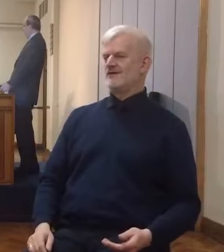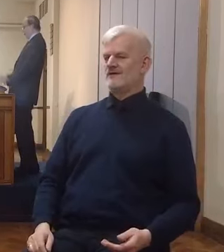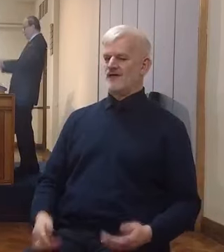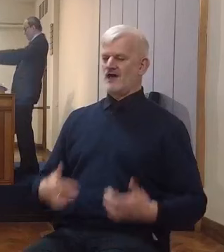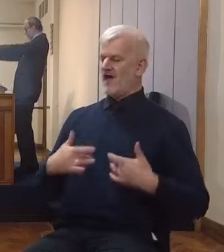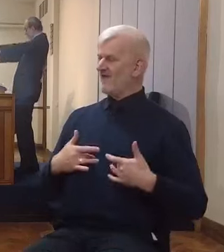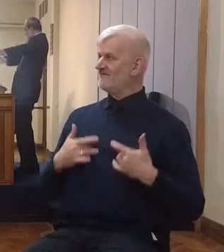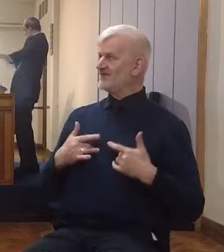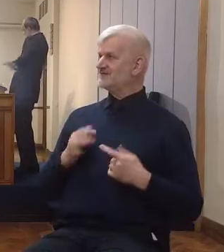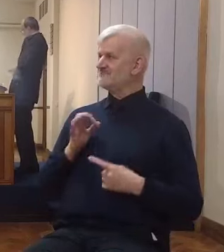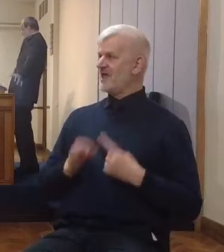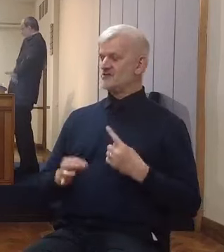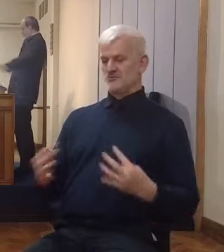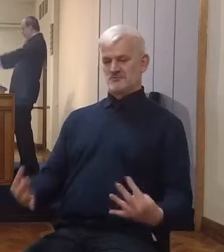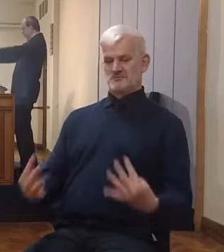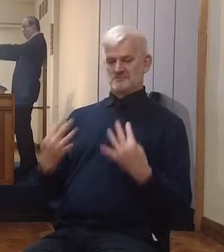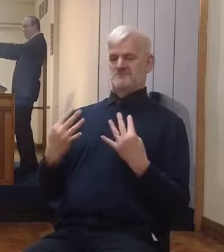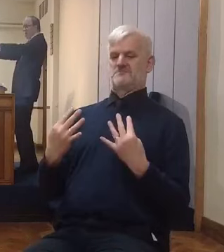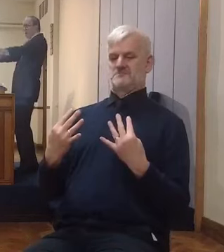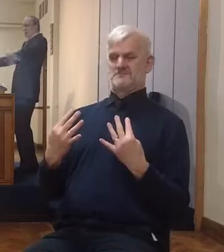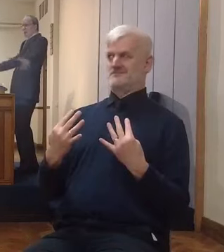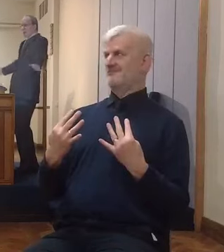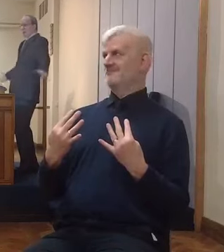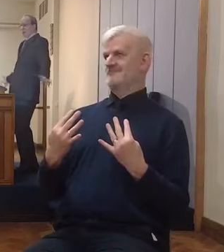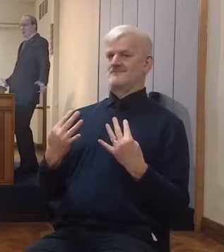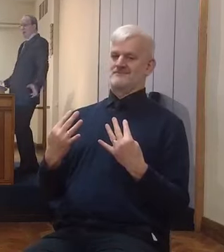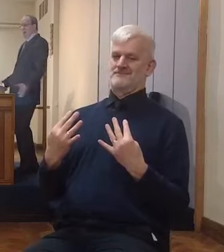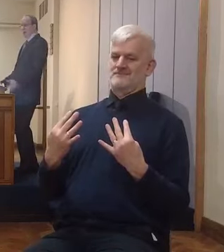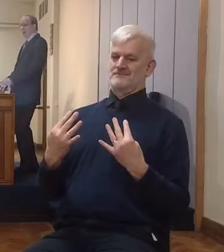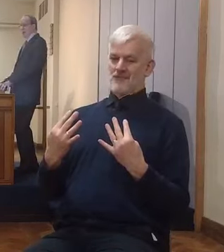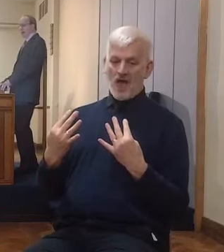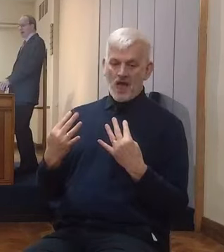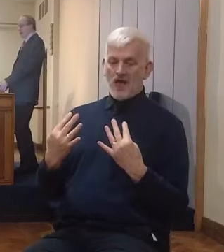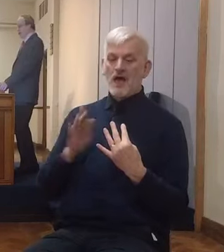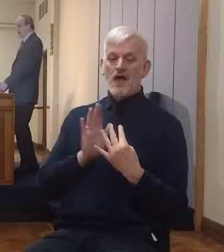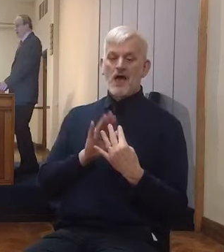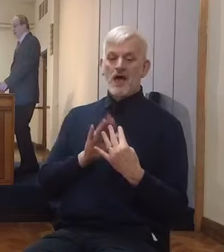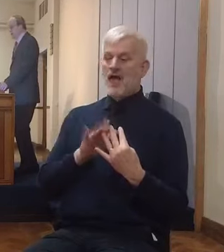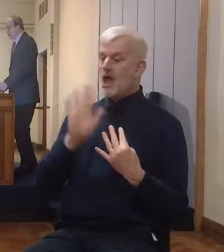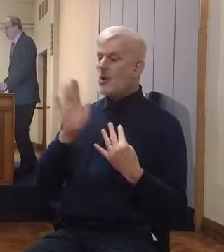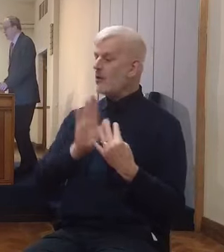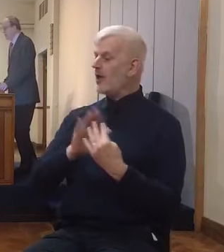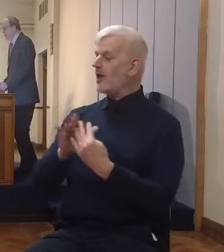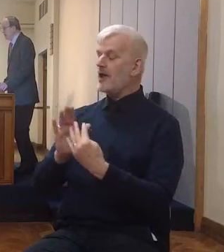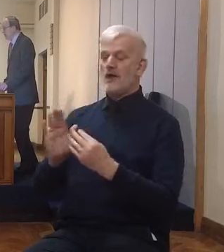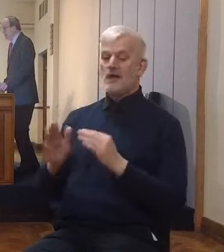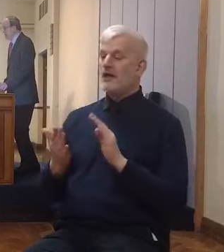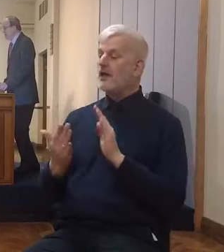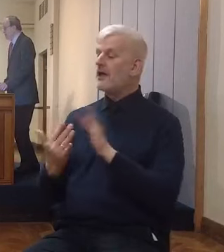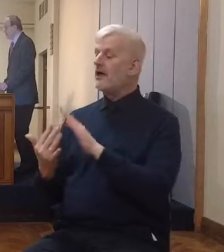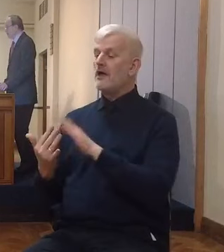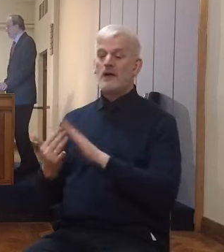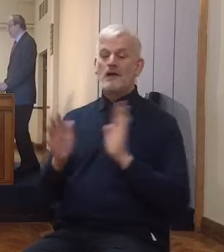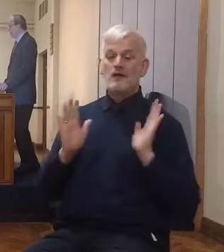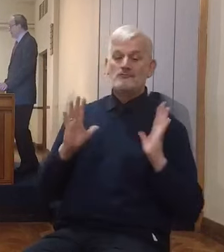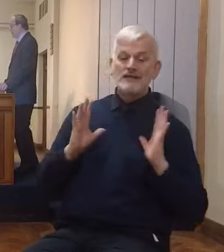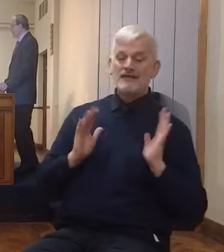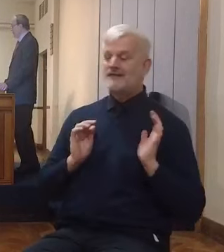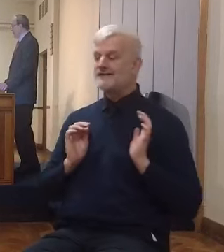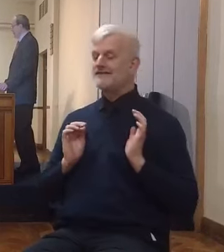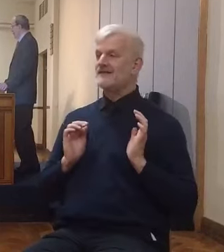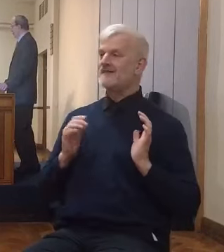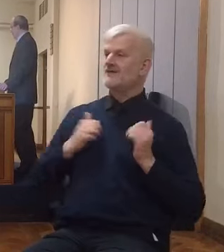special. And all these important-looking microphones everywhere. It wasn't achieving anything. You give a